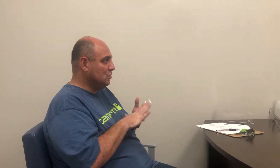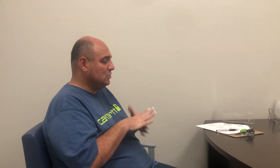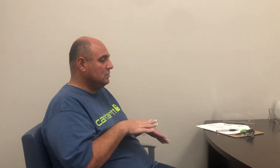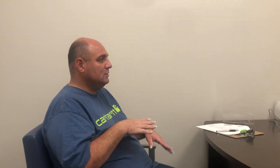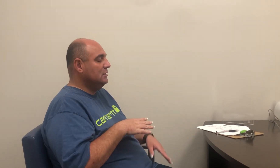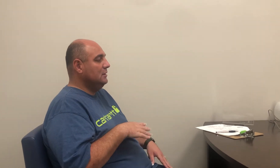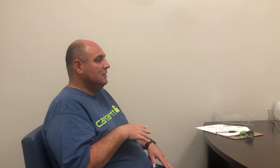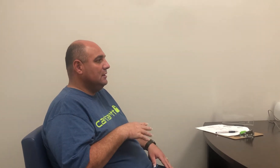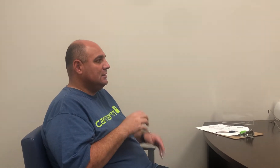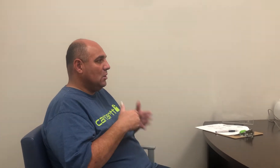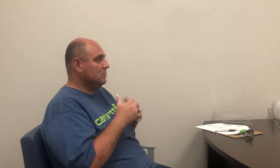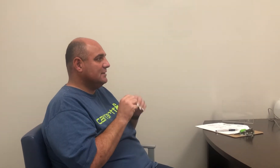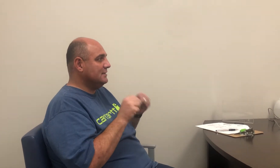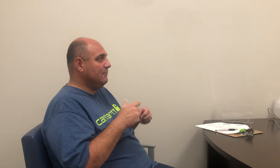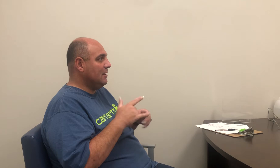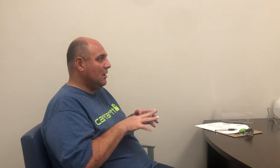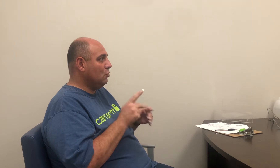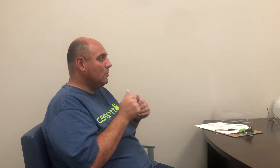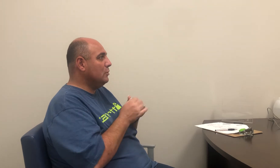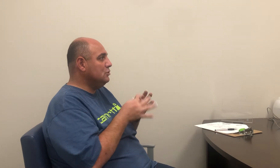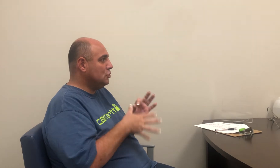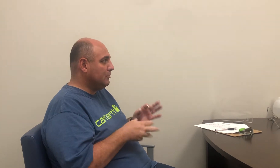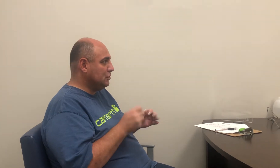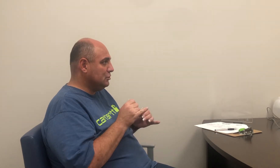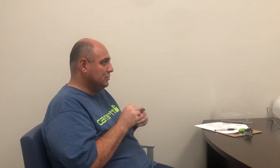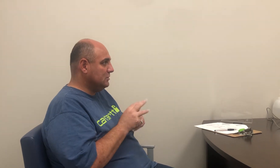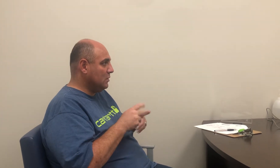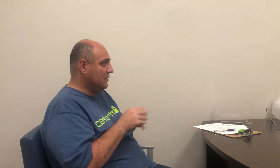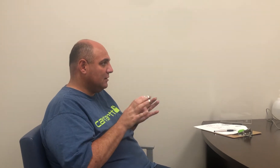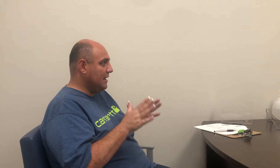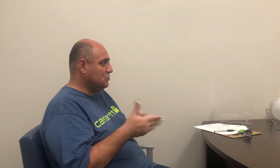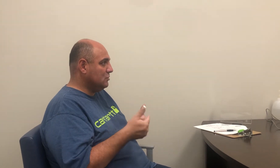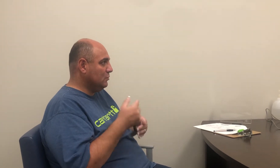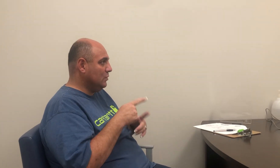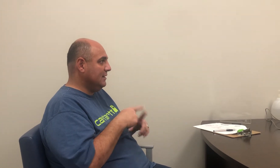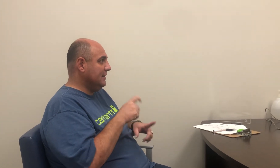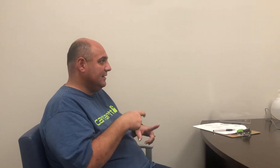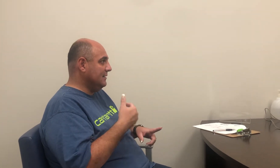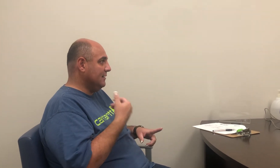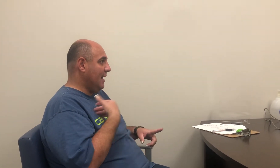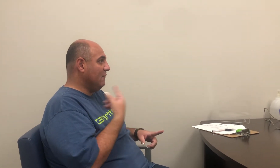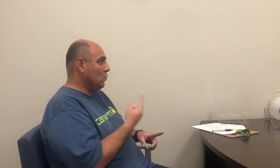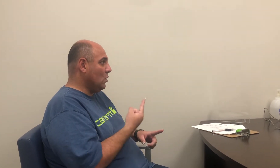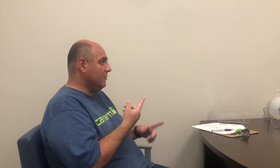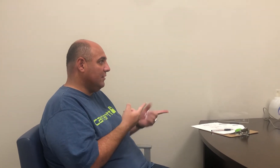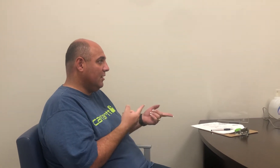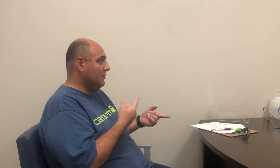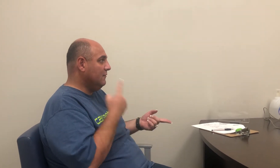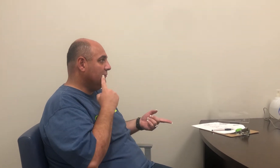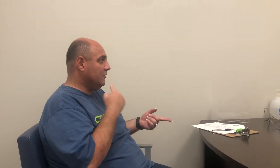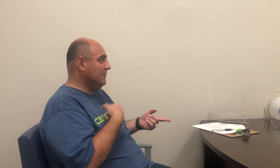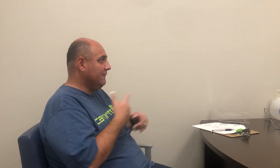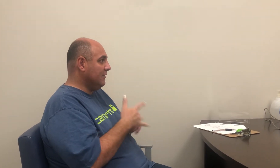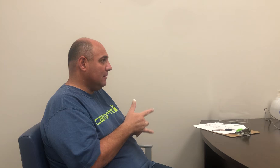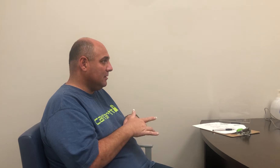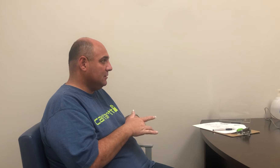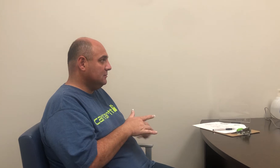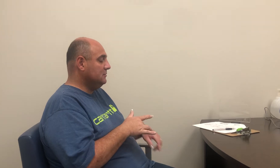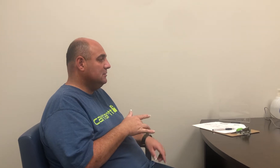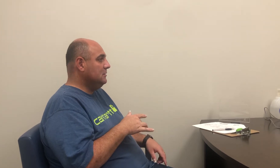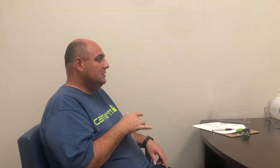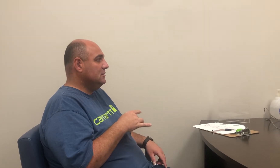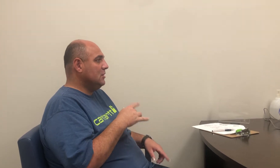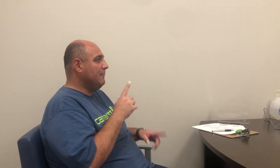at the school, the whole system. But I grew up with interpreters too as well in the classroom when needed, and had one there for me